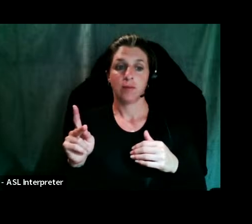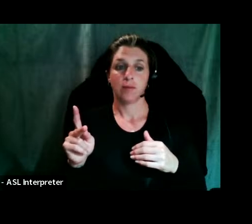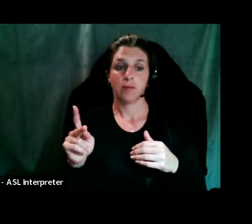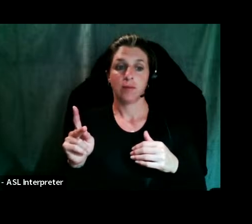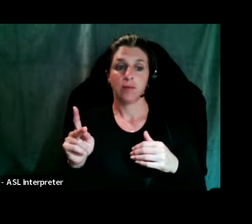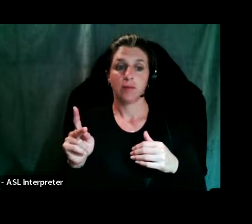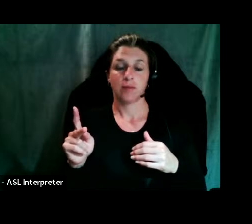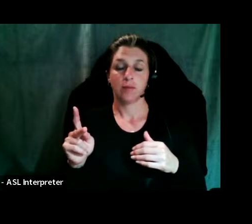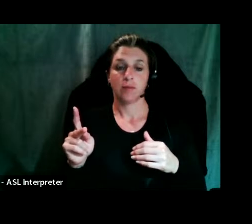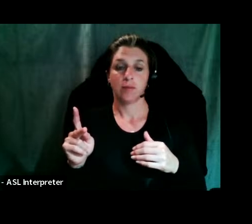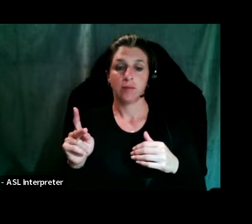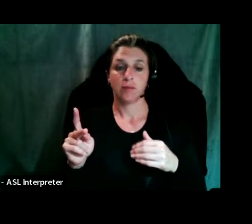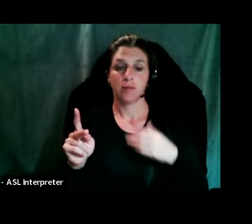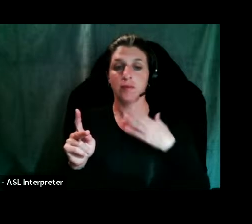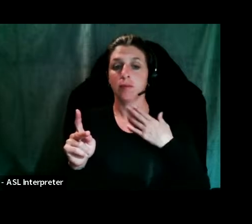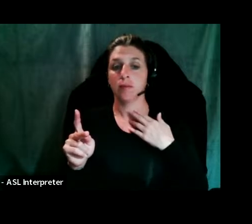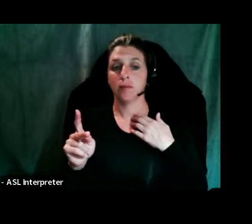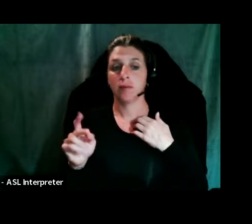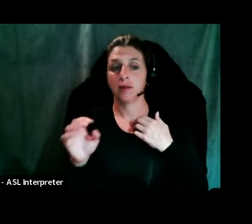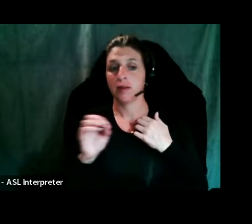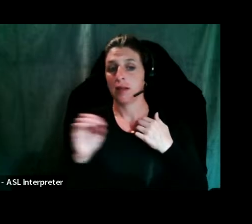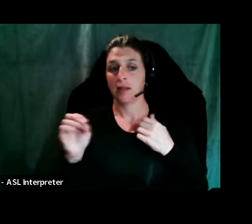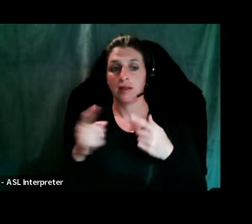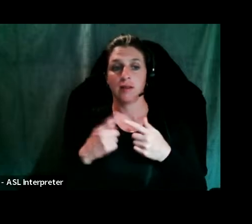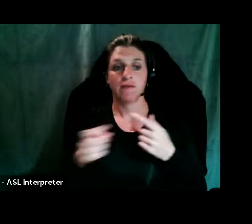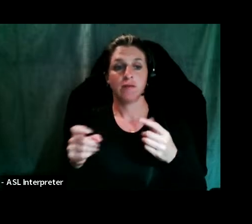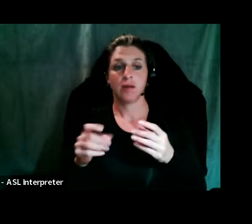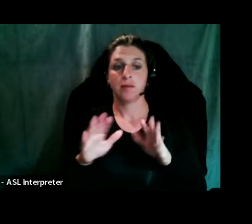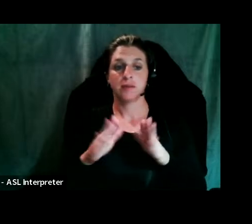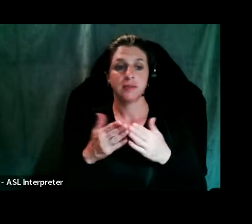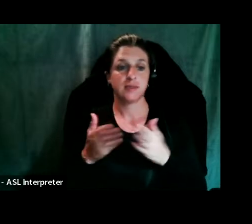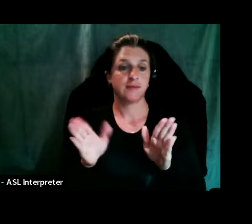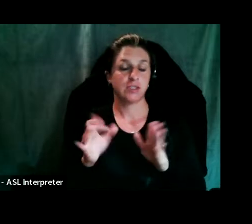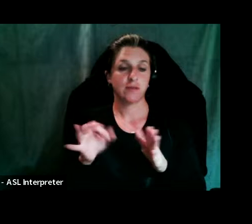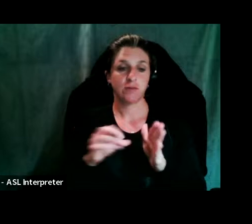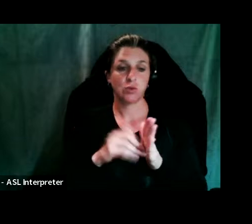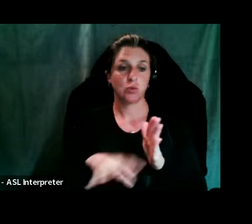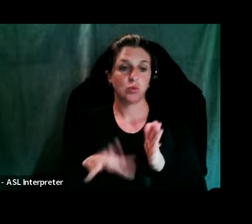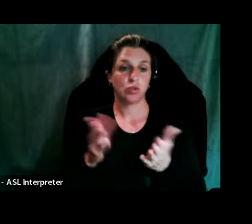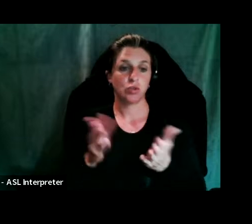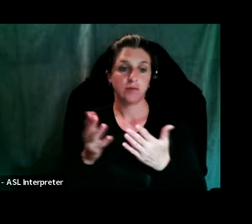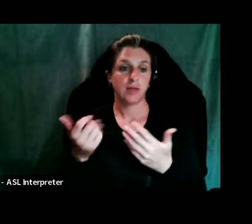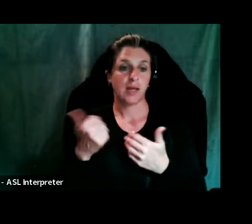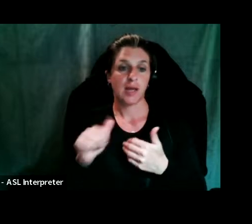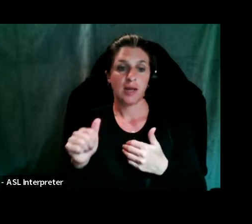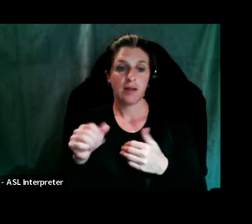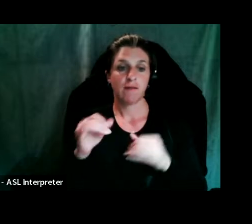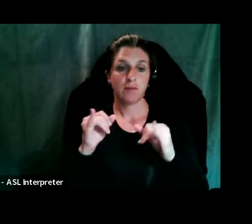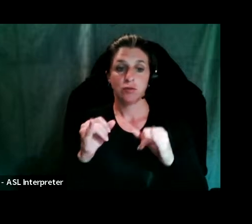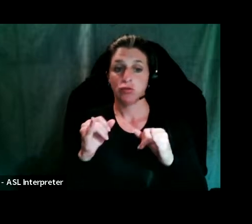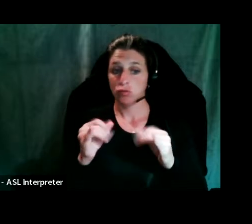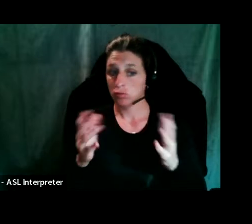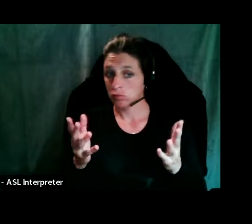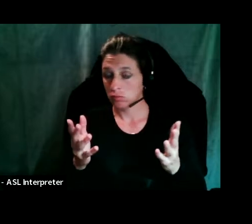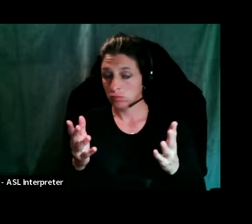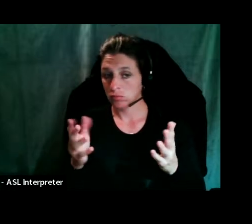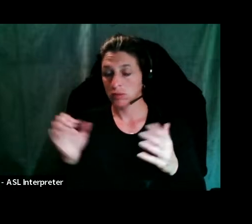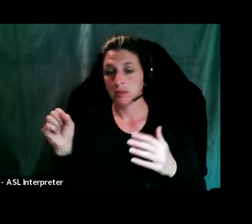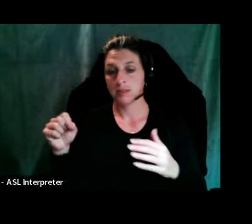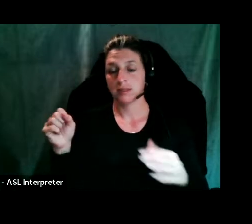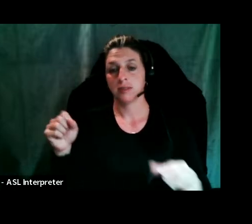there's nothing from Division of Student Services. No. Anything from Division of Instructional?